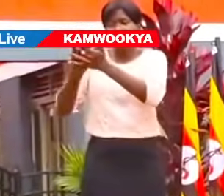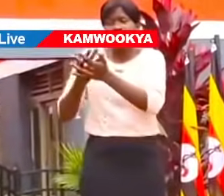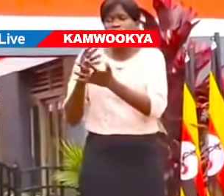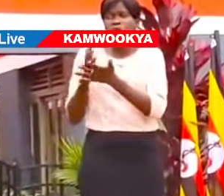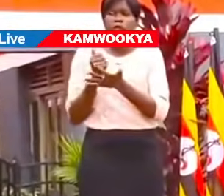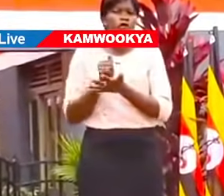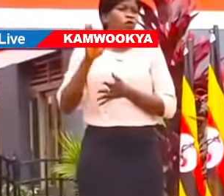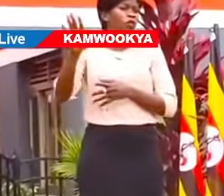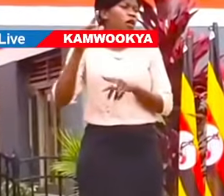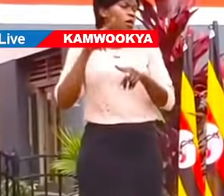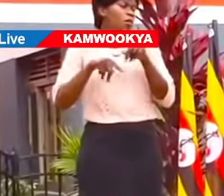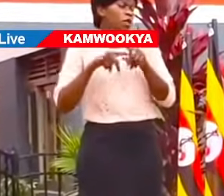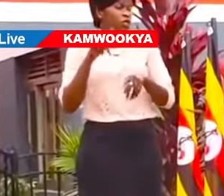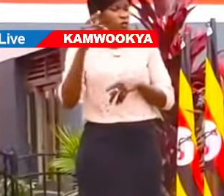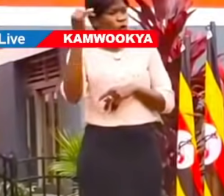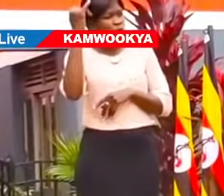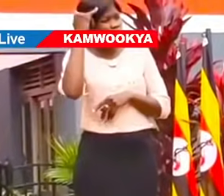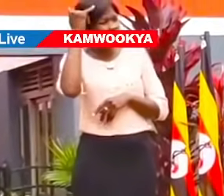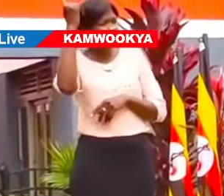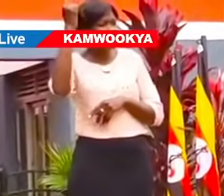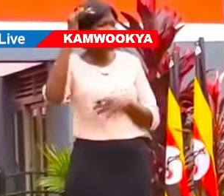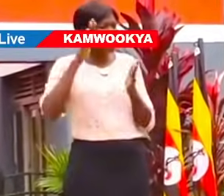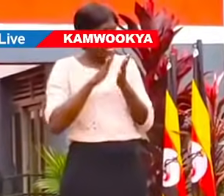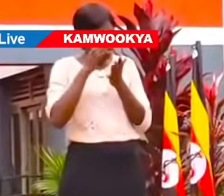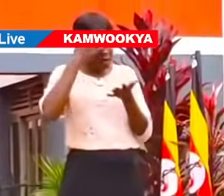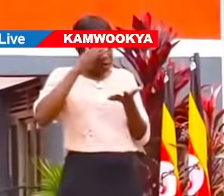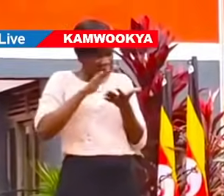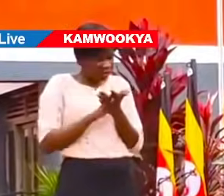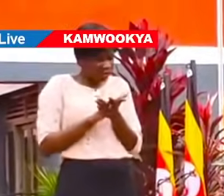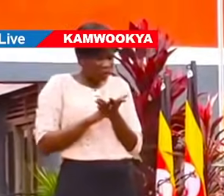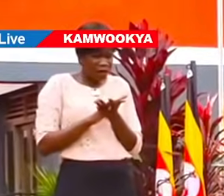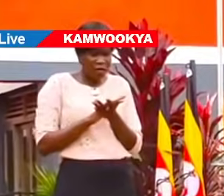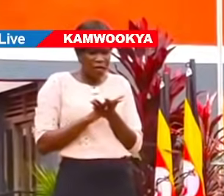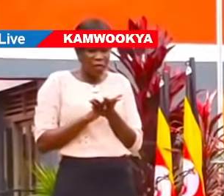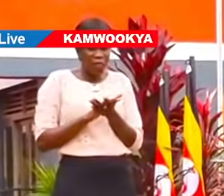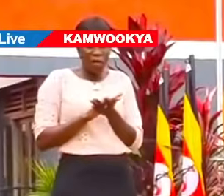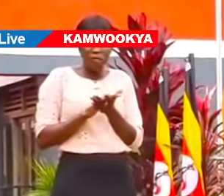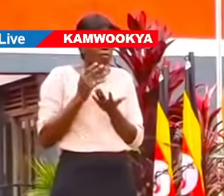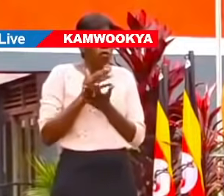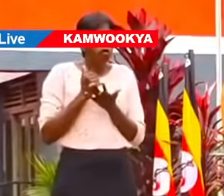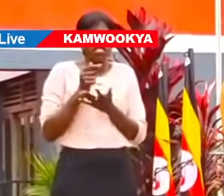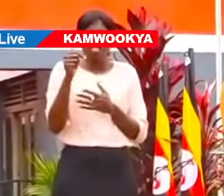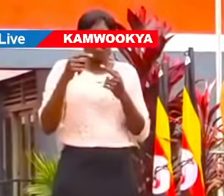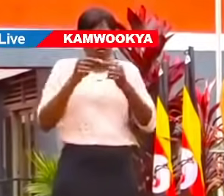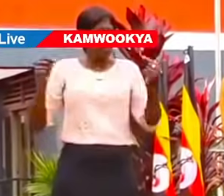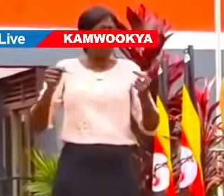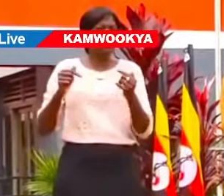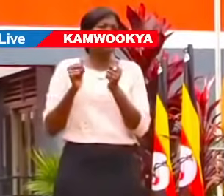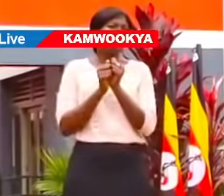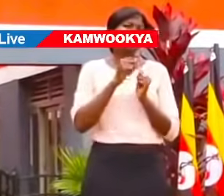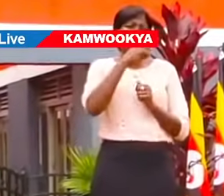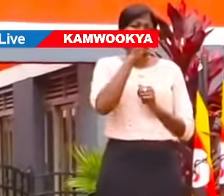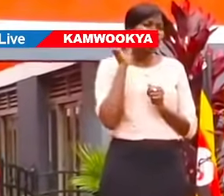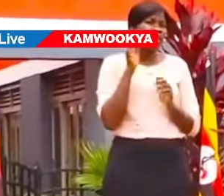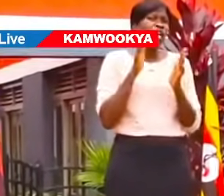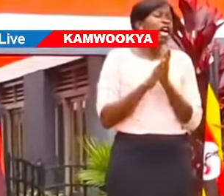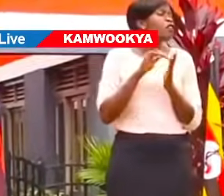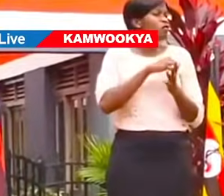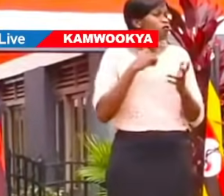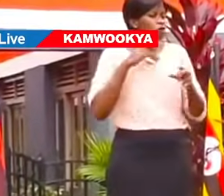not because they committed any offense, but just because they don't agree with Mr. Museveni and they did not vote for him.